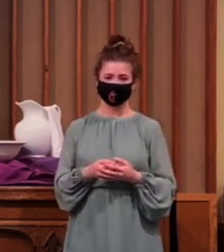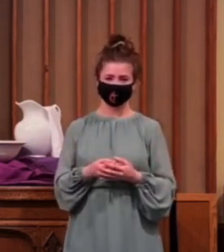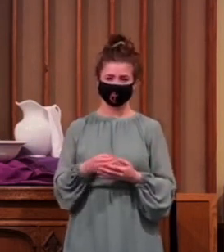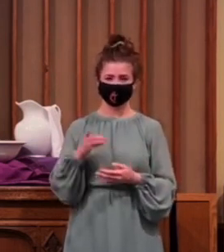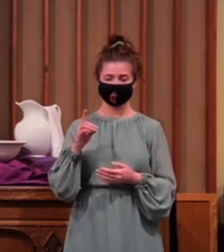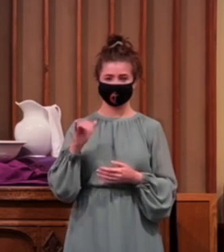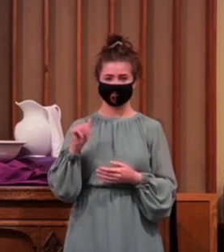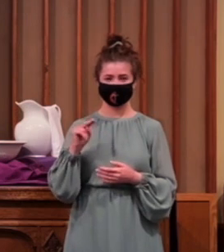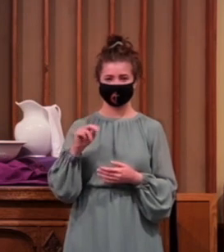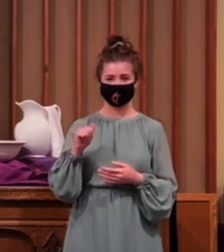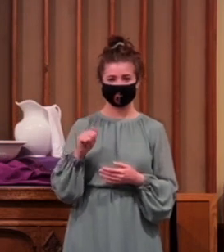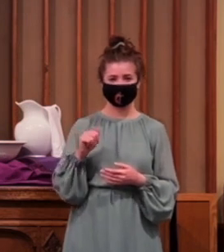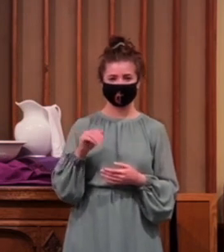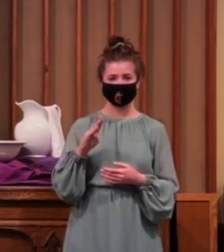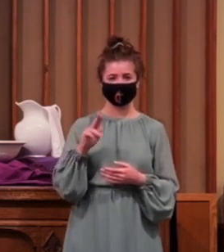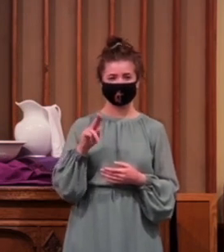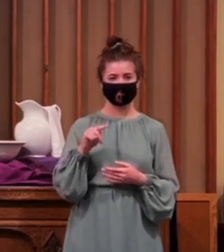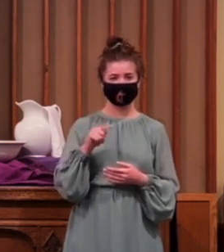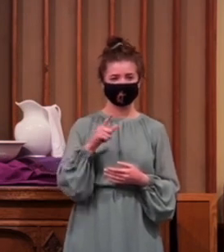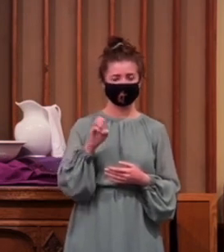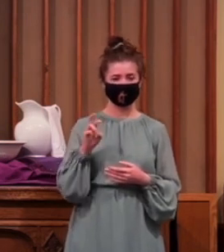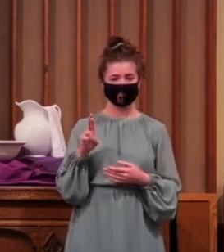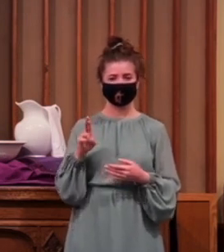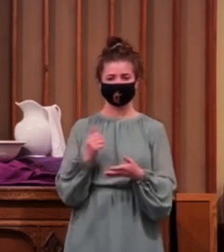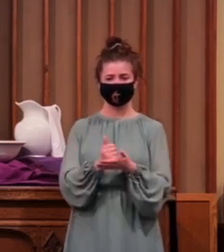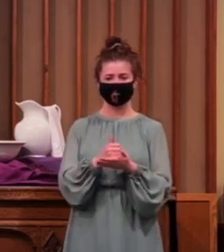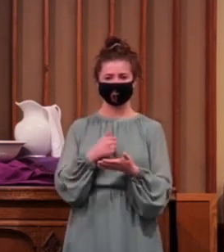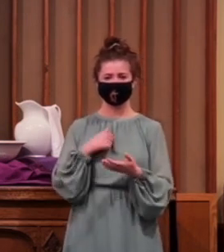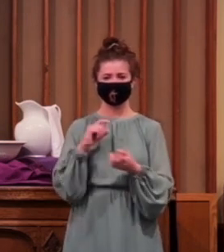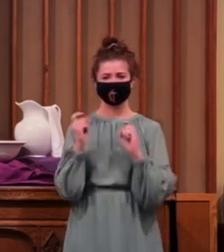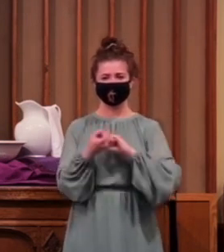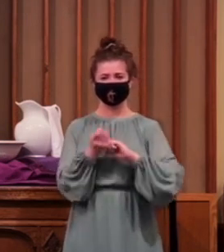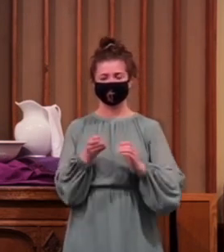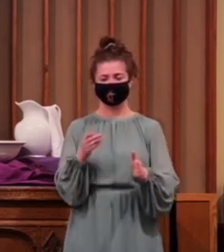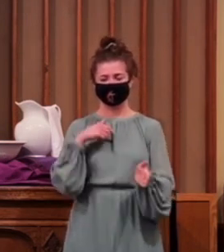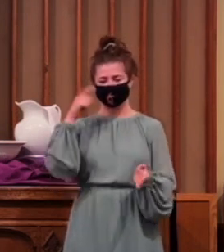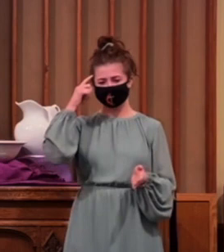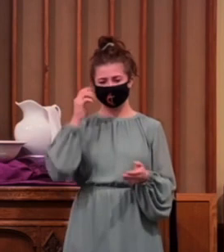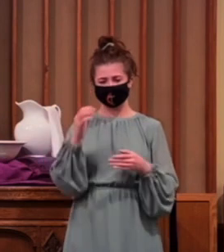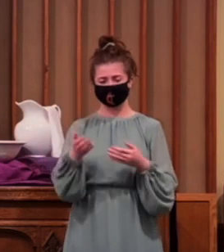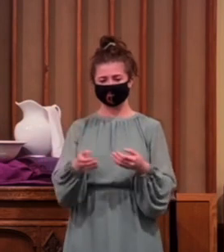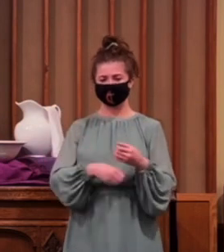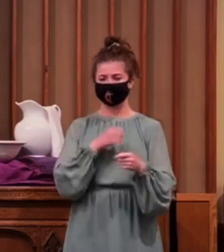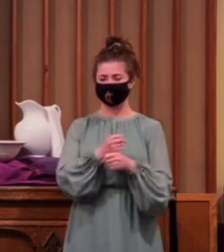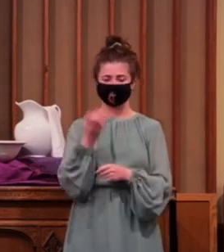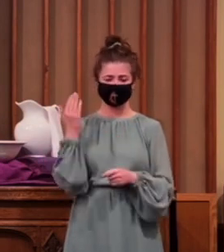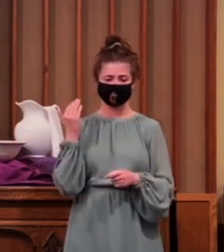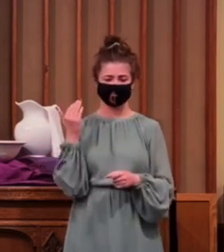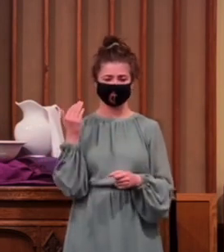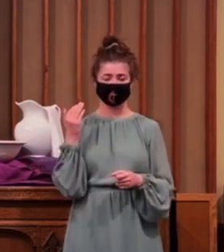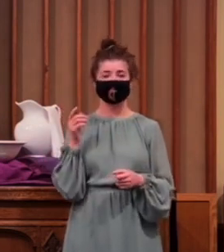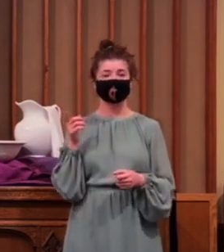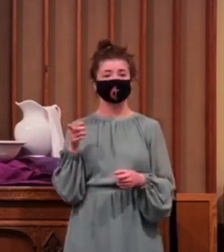Diana Butler Bass helped me to reframe the way I've been thinking about this last year. She said, "You haven't lost